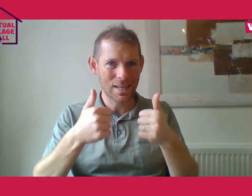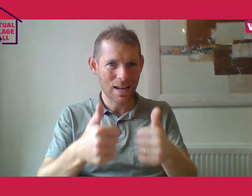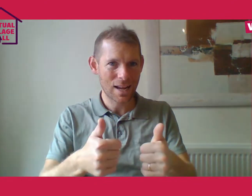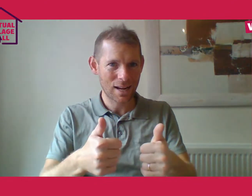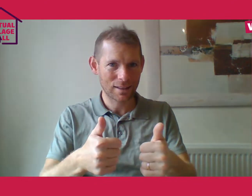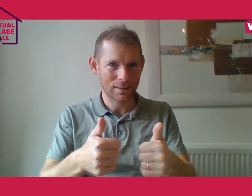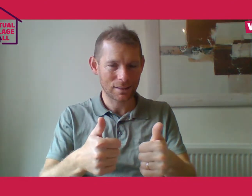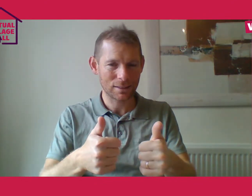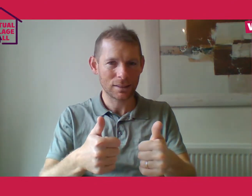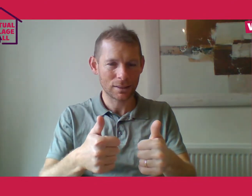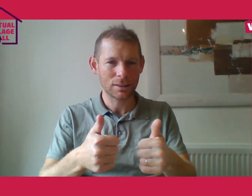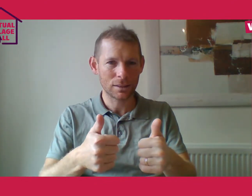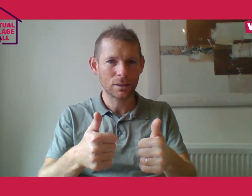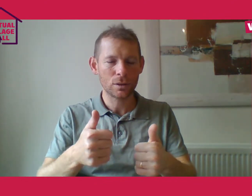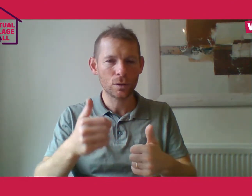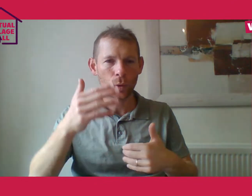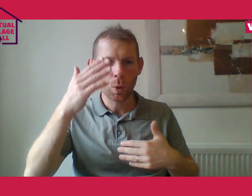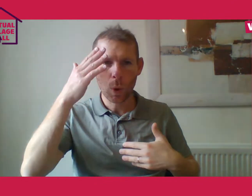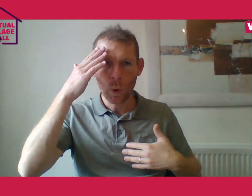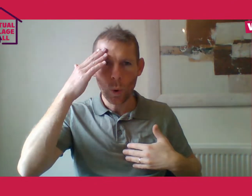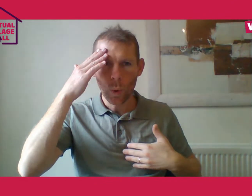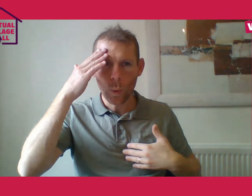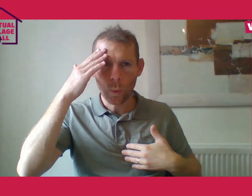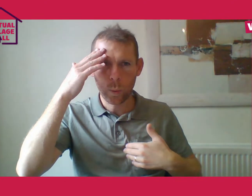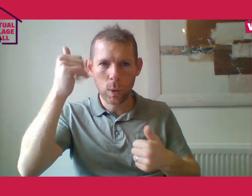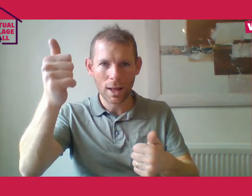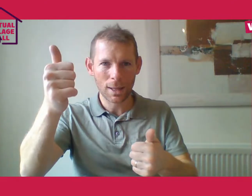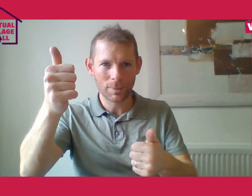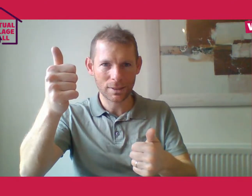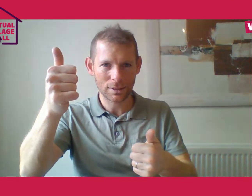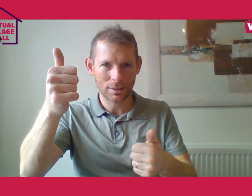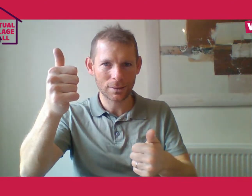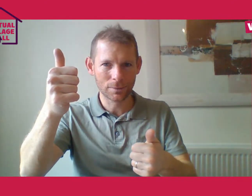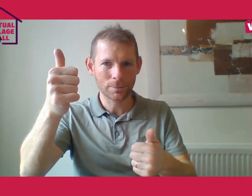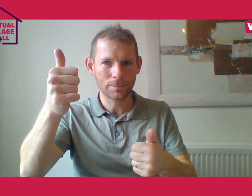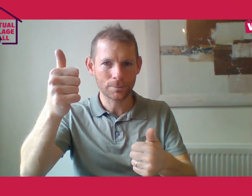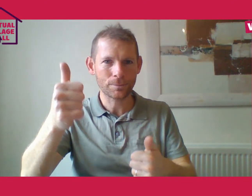So again, mental health and well-being.